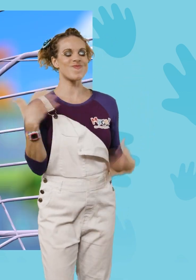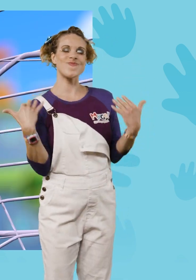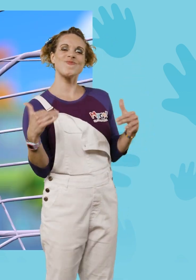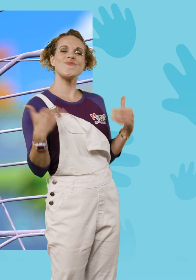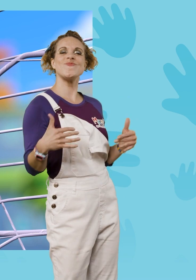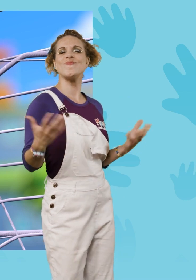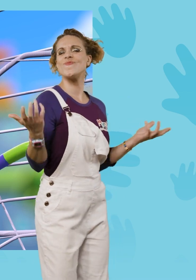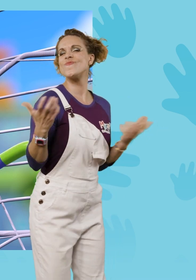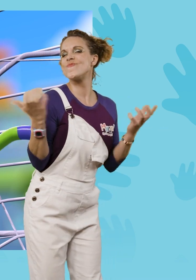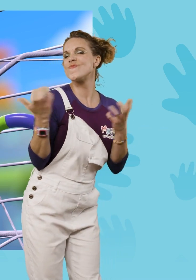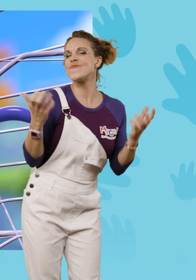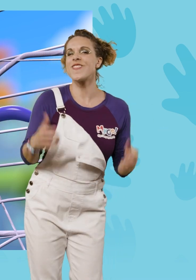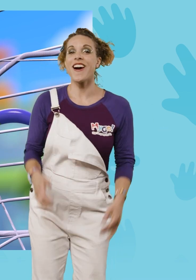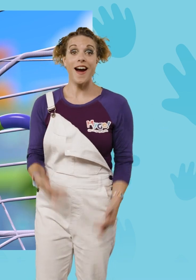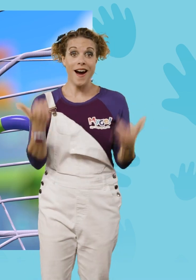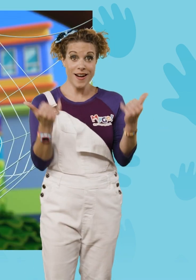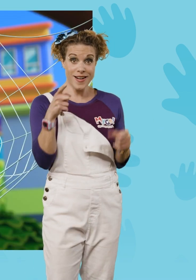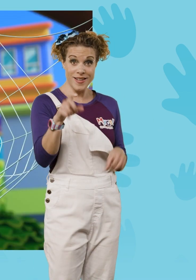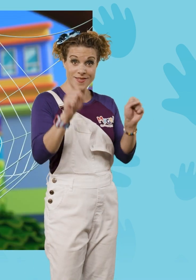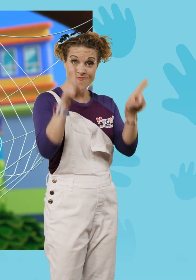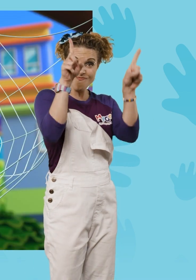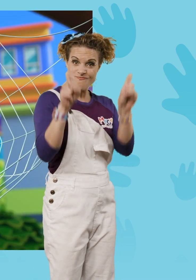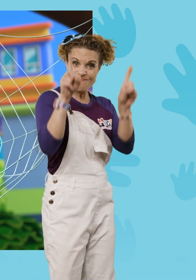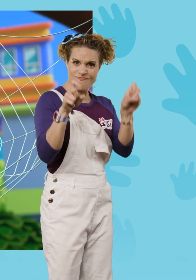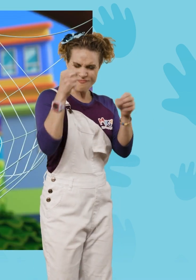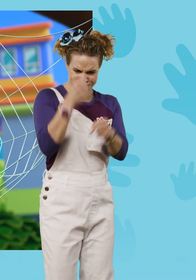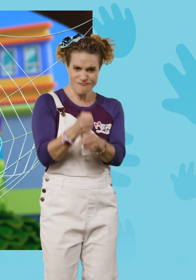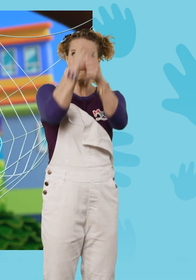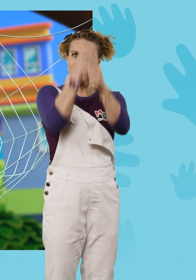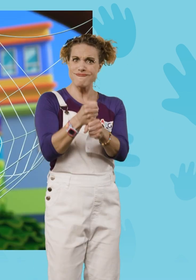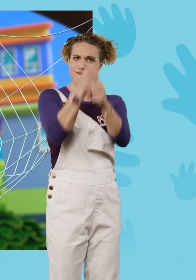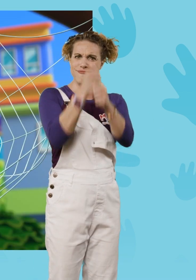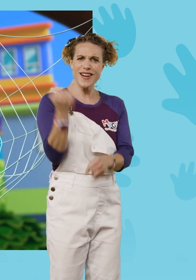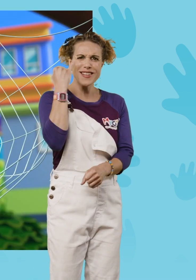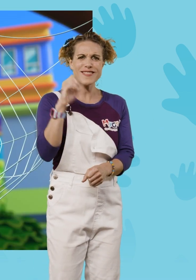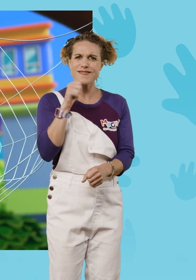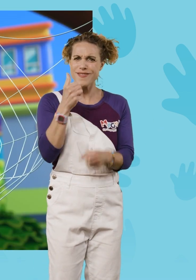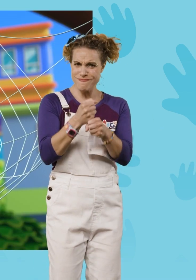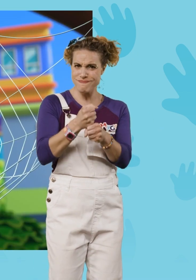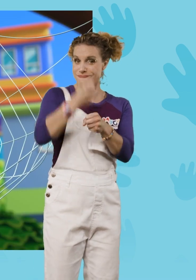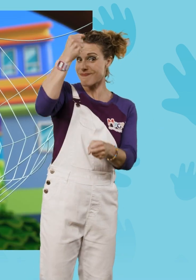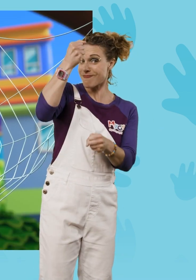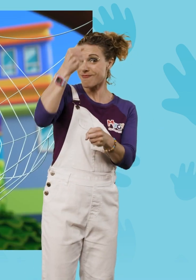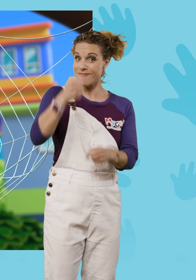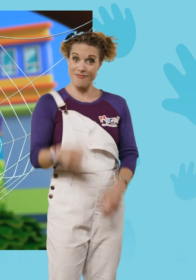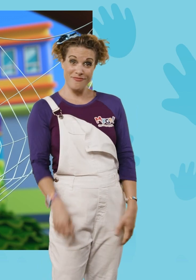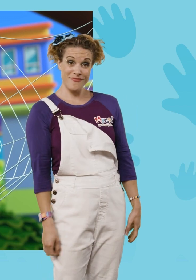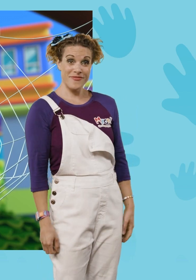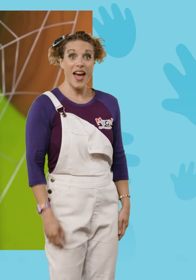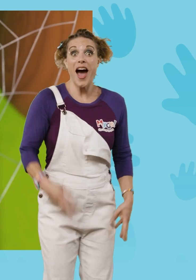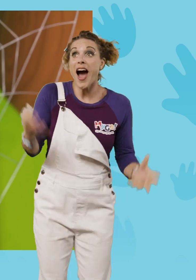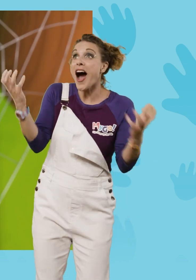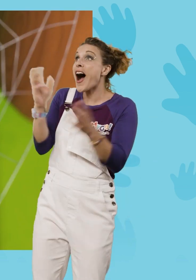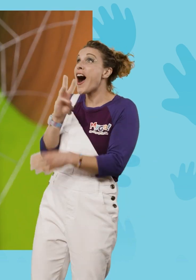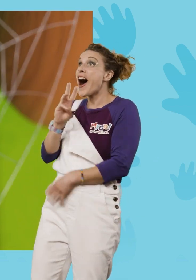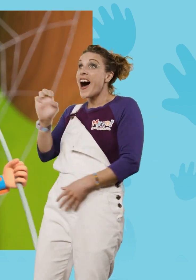you, my masterpiece. Now you can test it. Bounce against it. See if it holds.